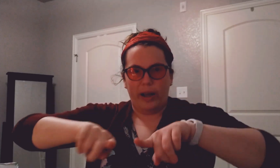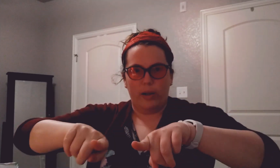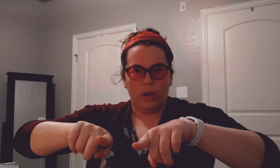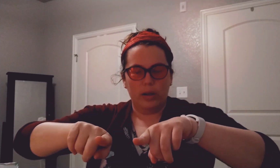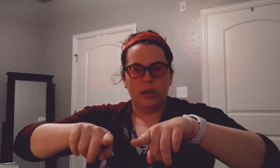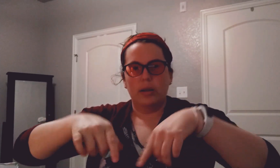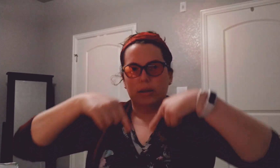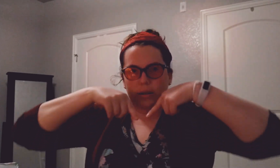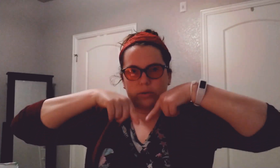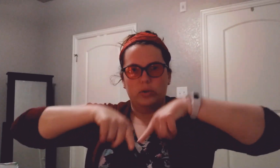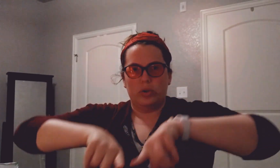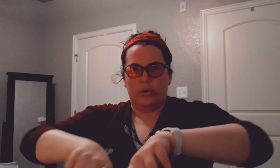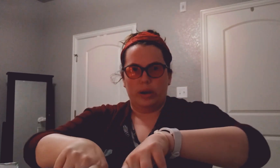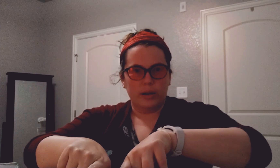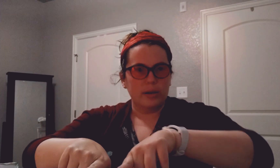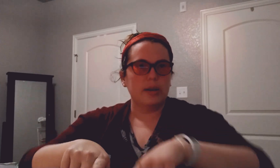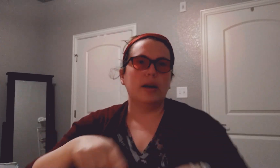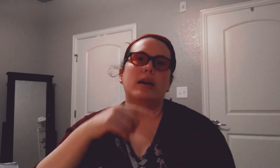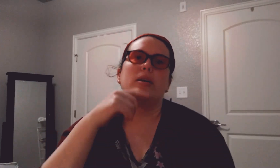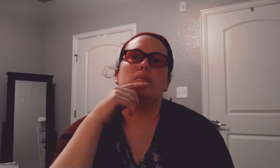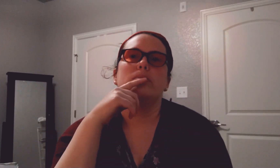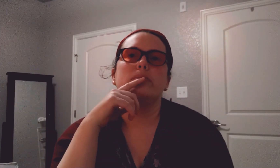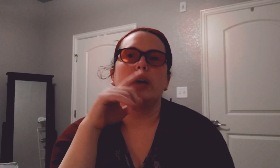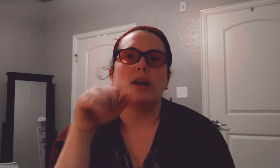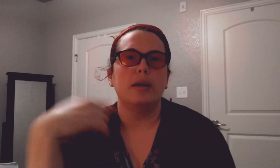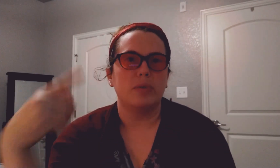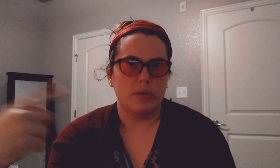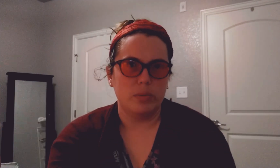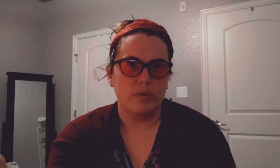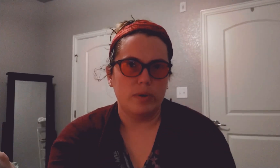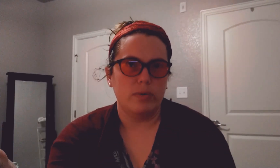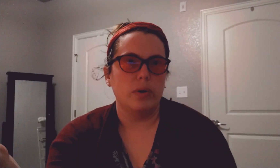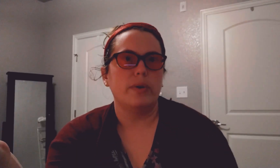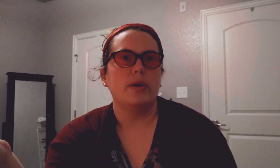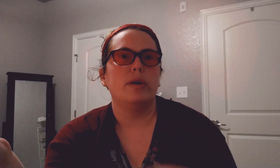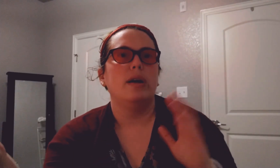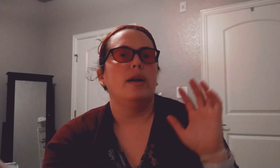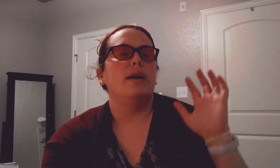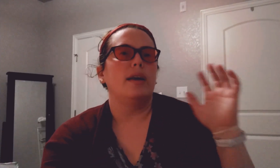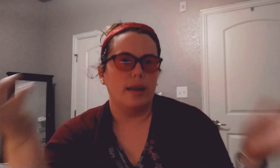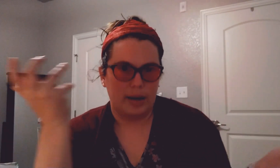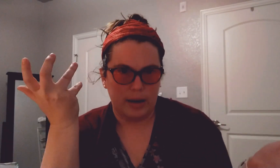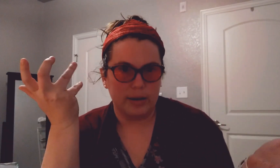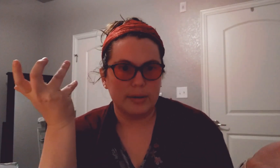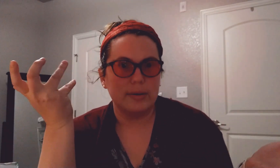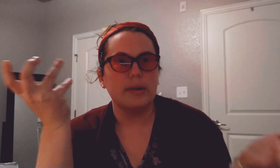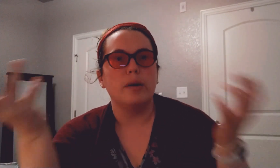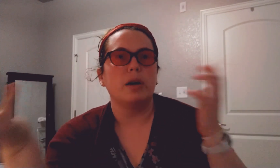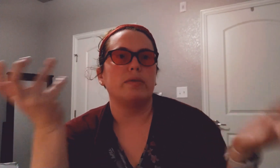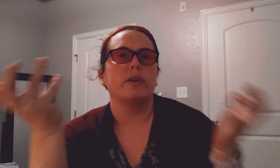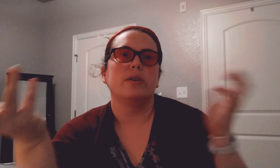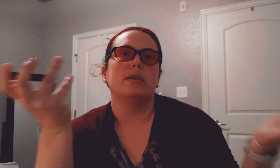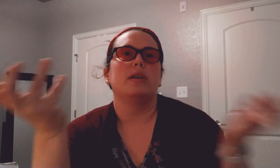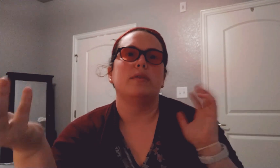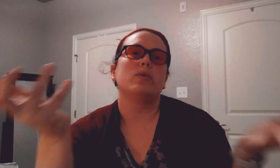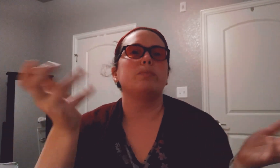while or during, that I am still moving forward and I'm not fearing any evil, both